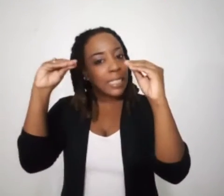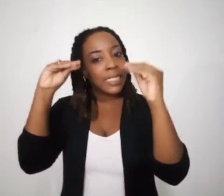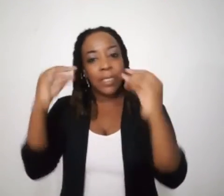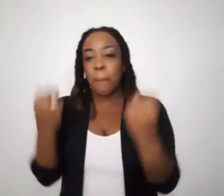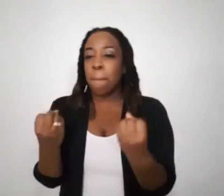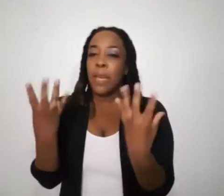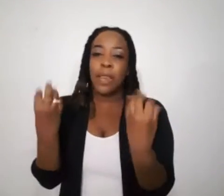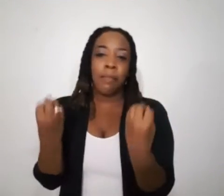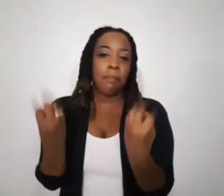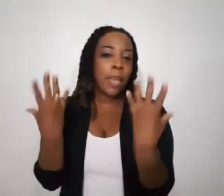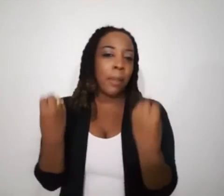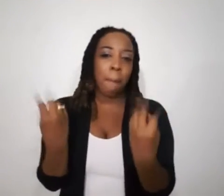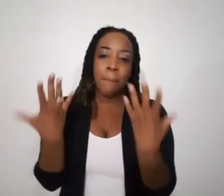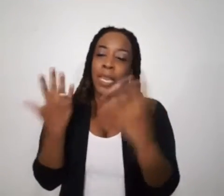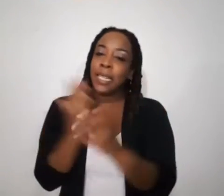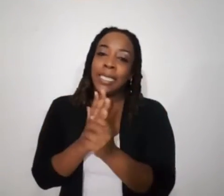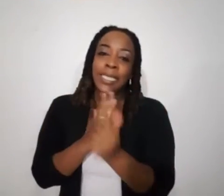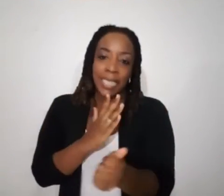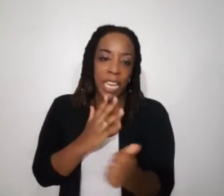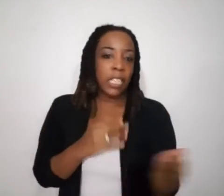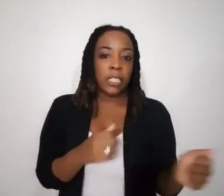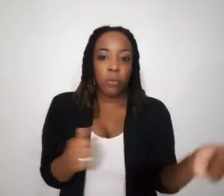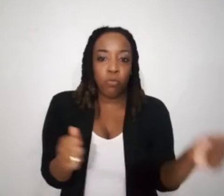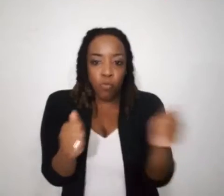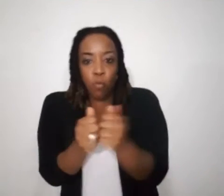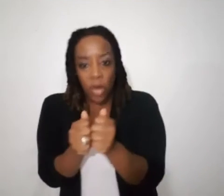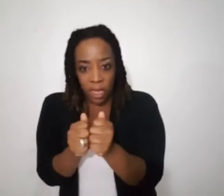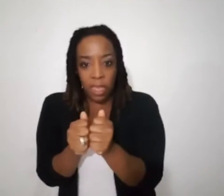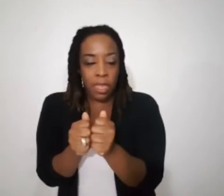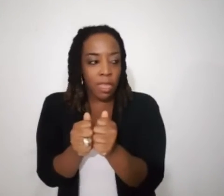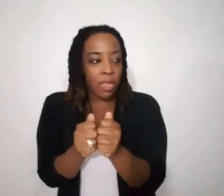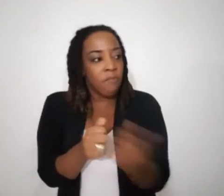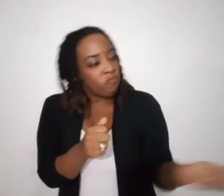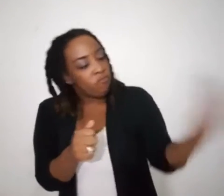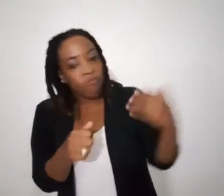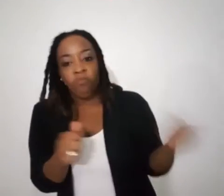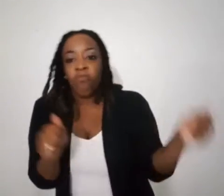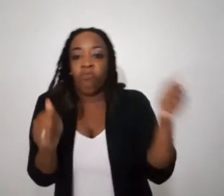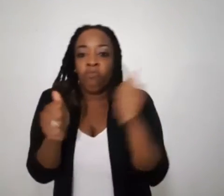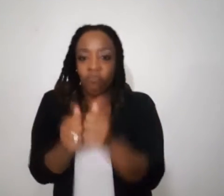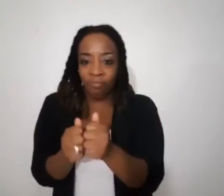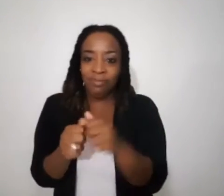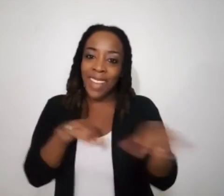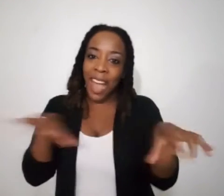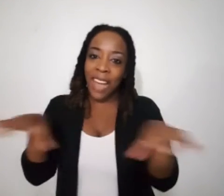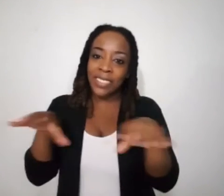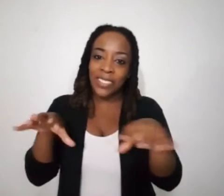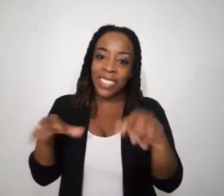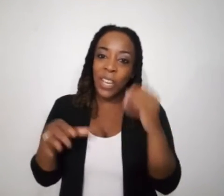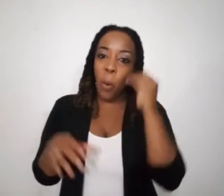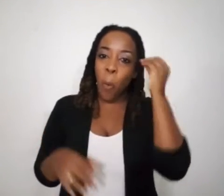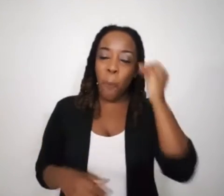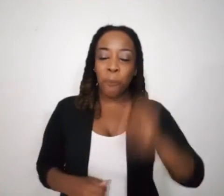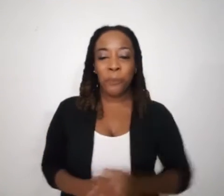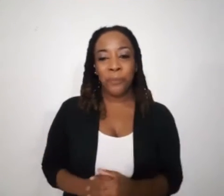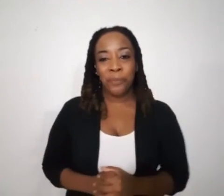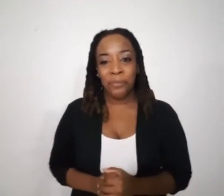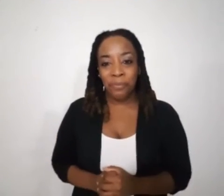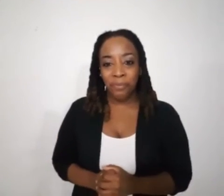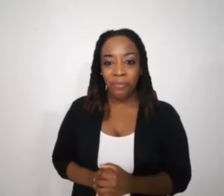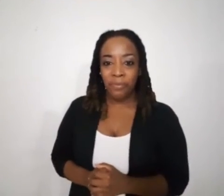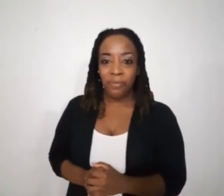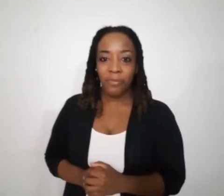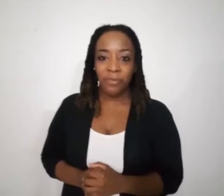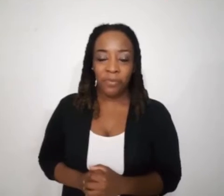you have them with you doing lots of activity in the home. Now, the other thing that's really important